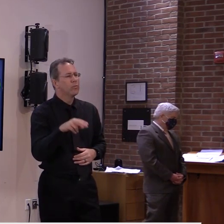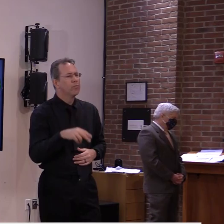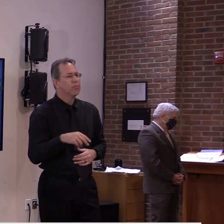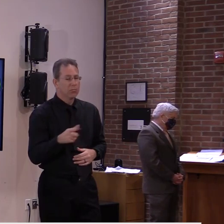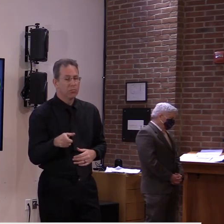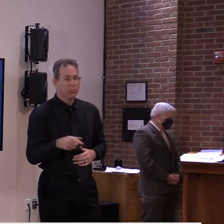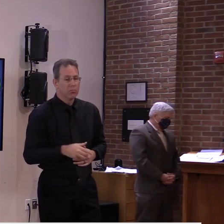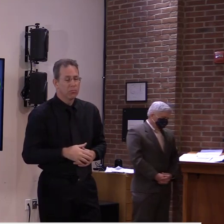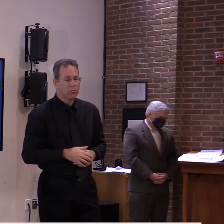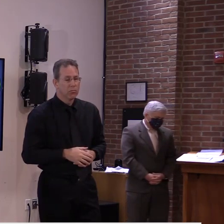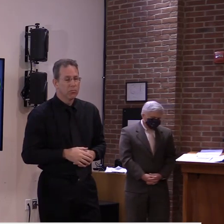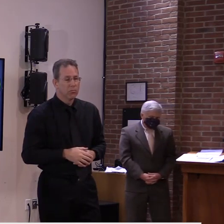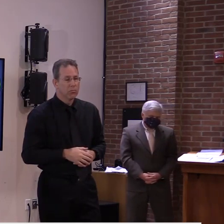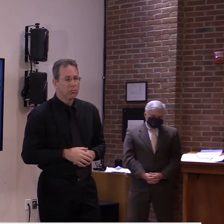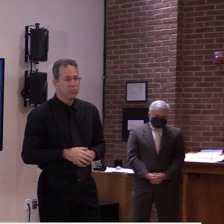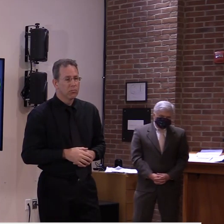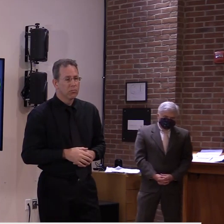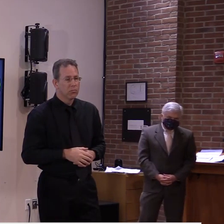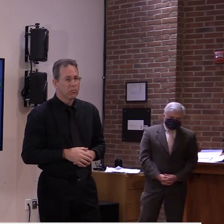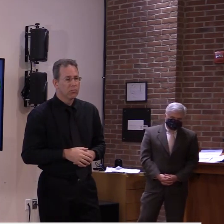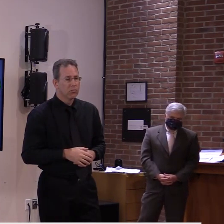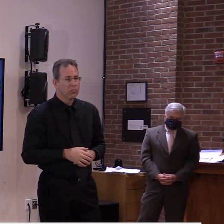in time. Thank you.